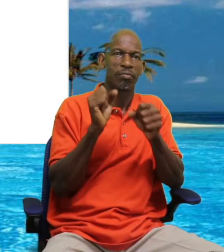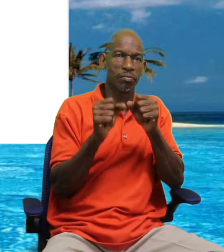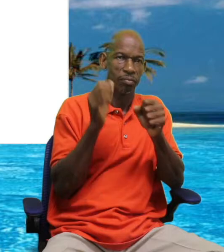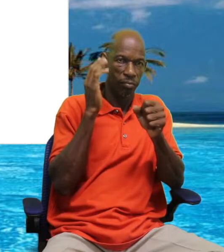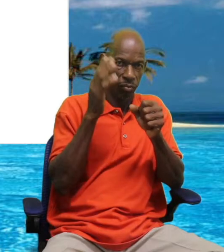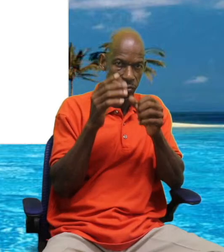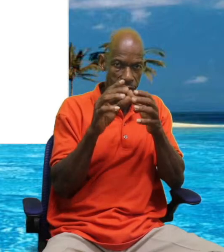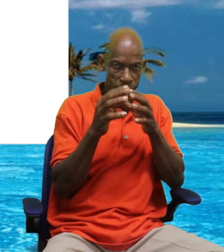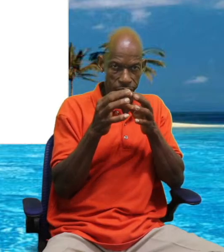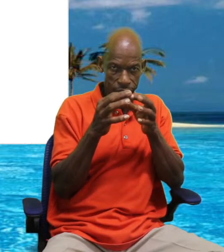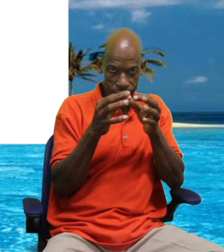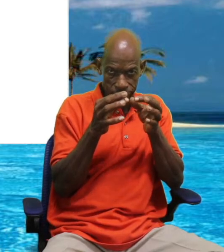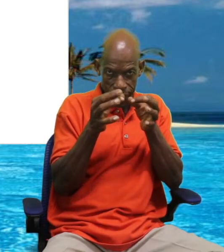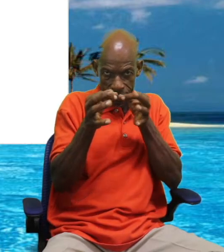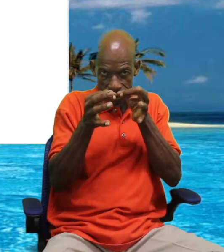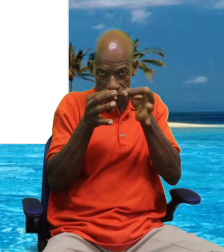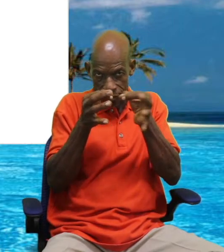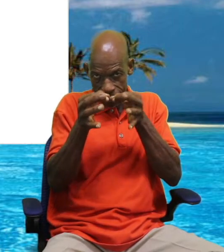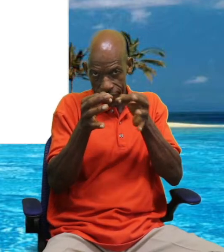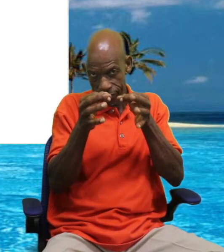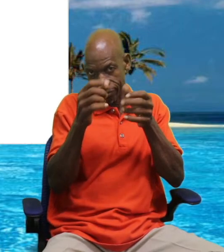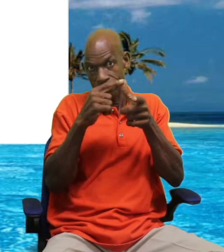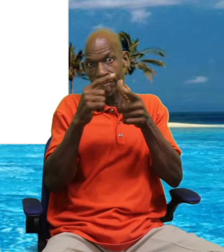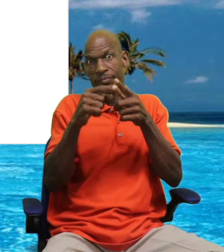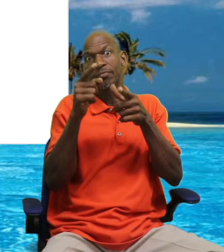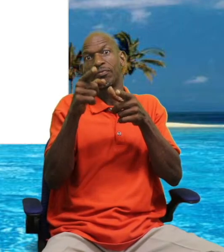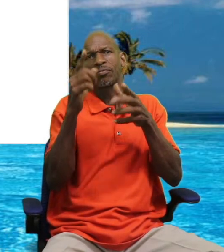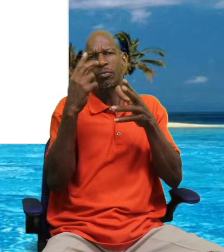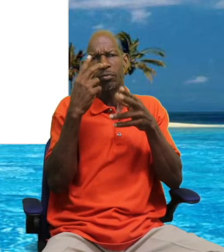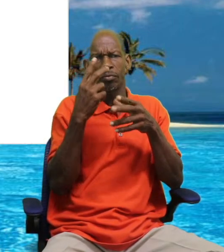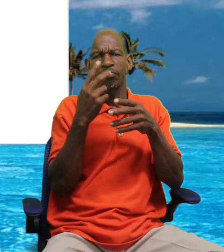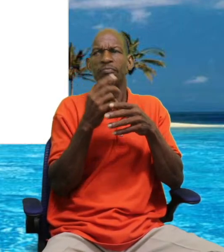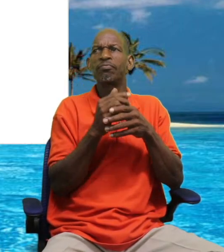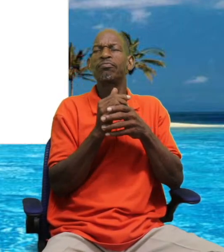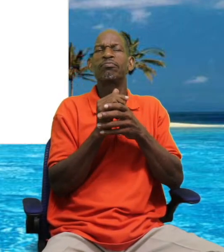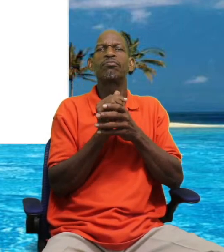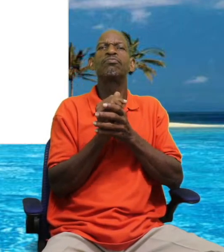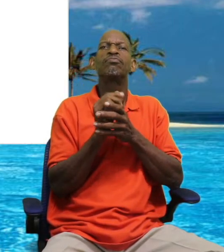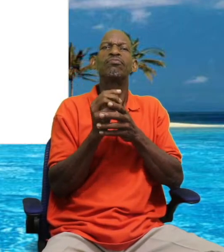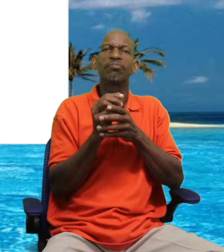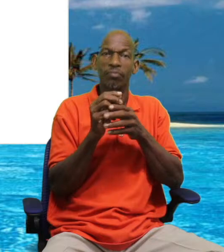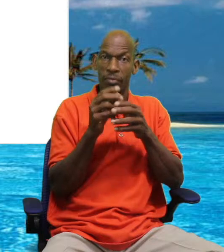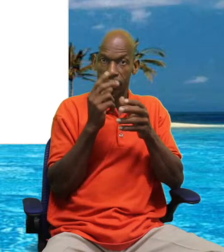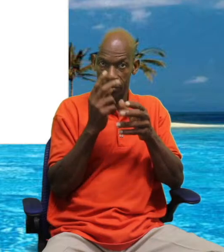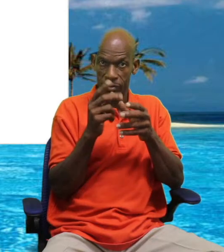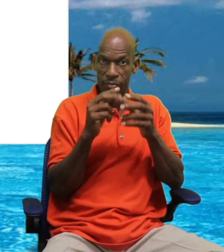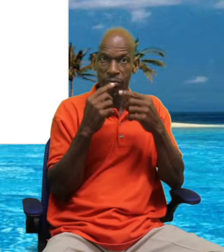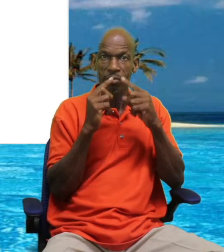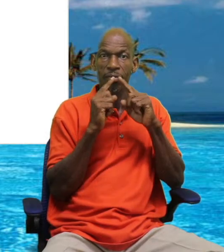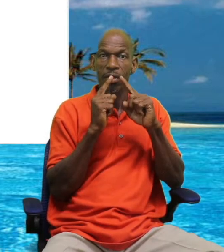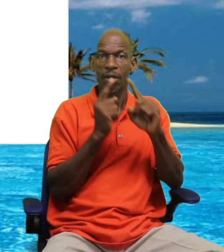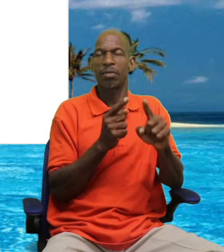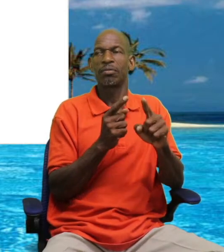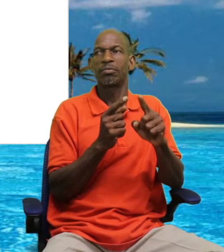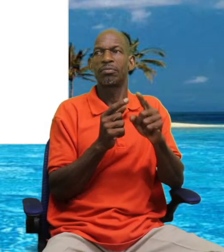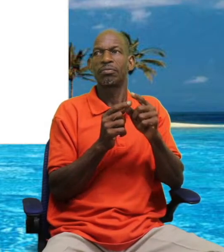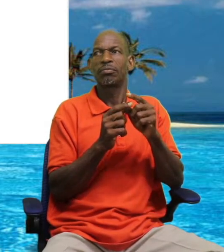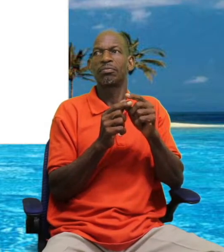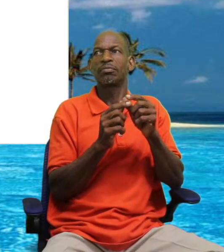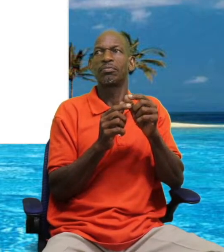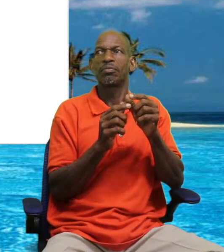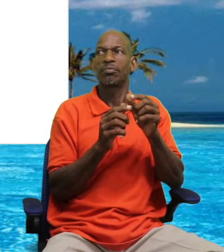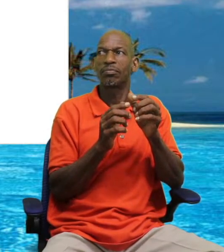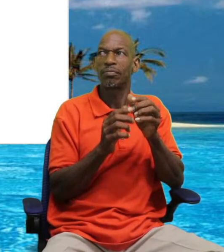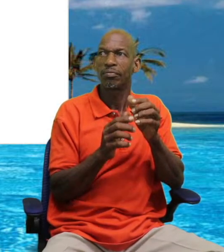to complete. You're going to get the answers. So yeah, the instruction is section A. You are going